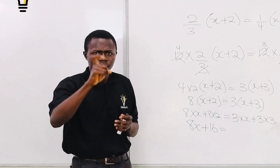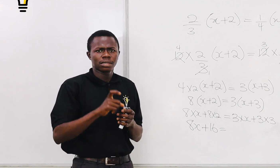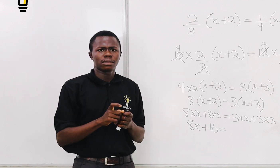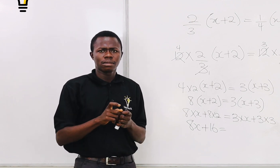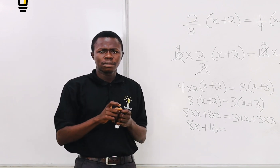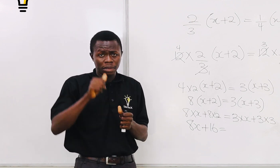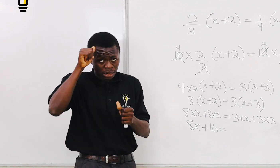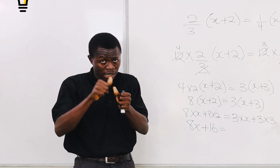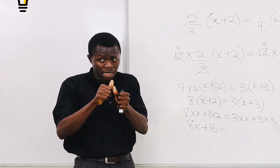3x.